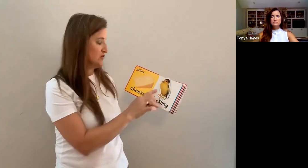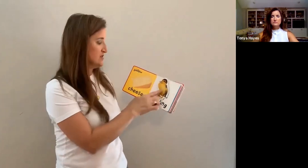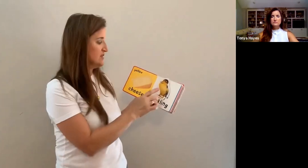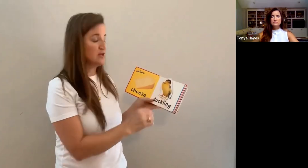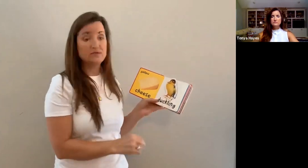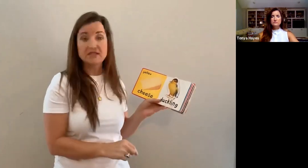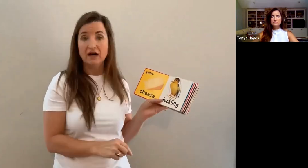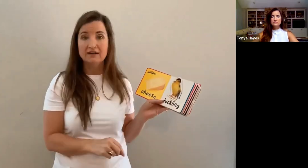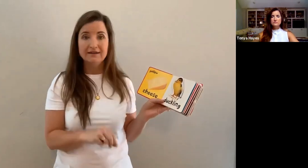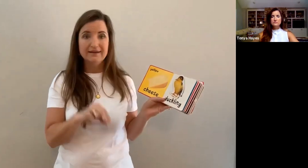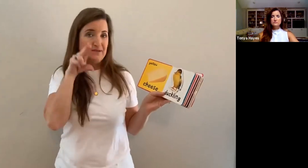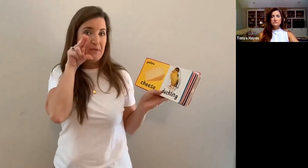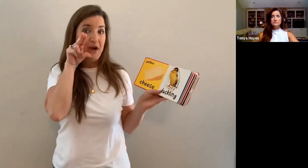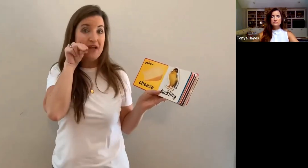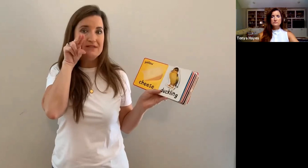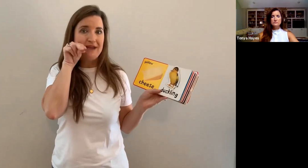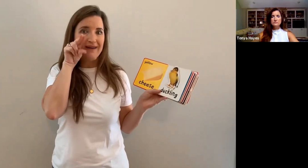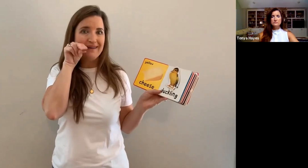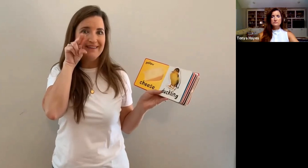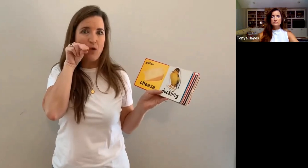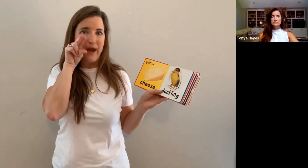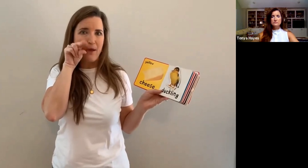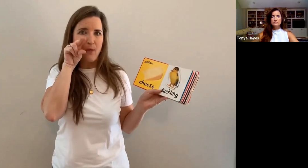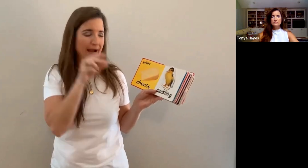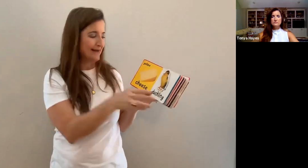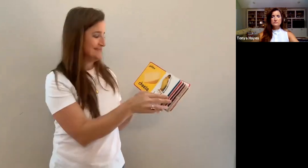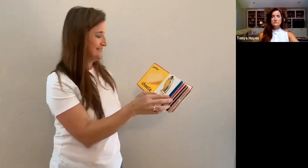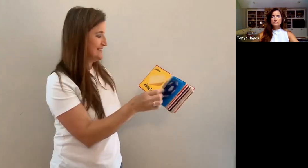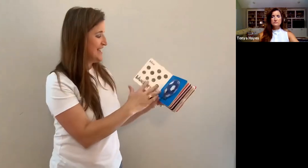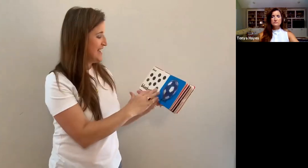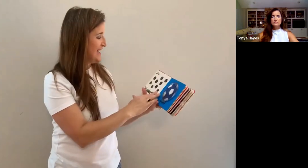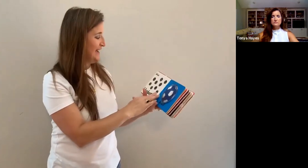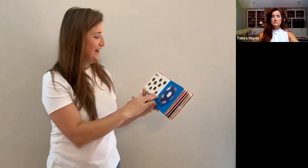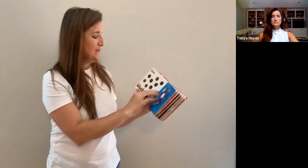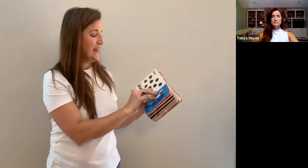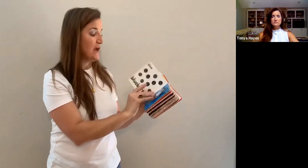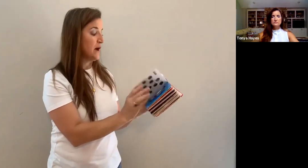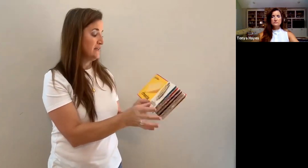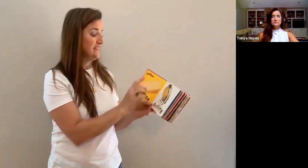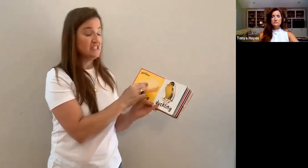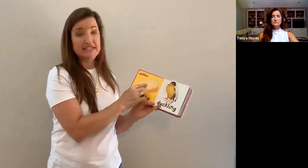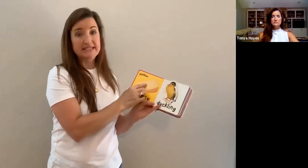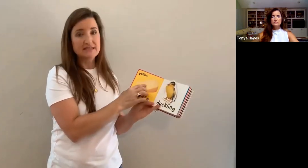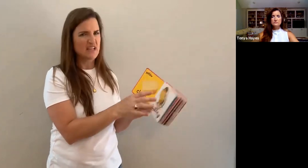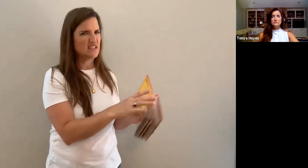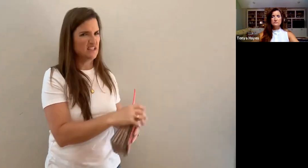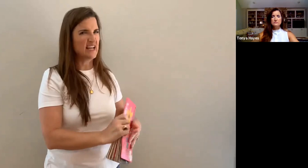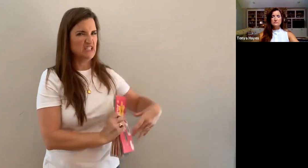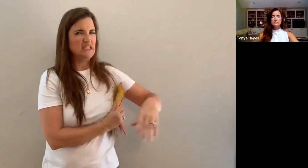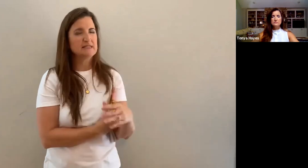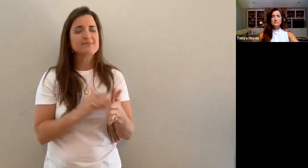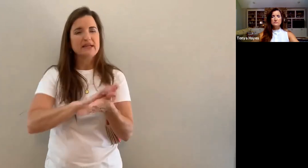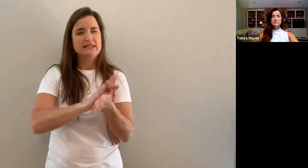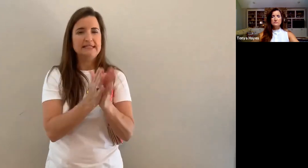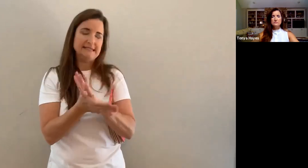late talkers. So duck. Do you remember? Duck. Quack, quack. And ironically, cheese. Lots of kids